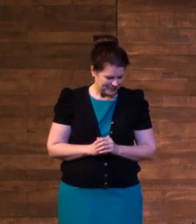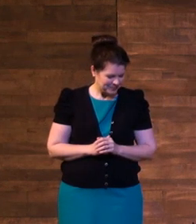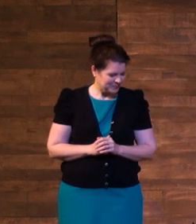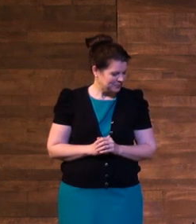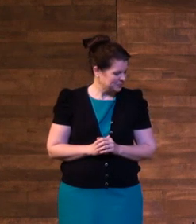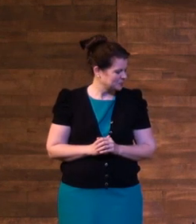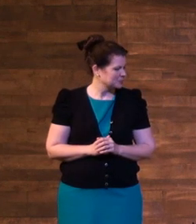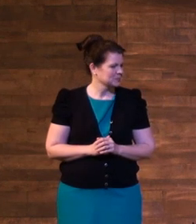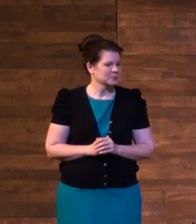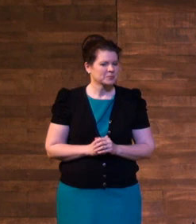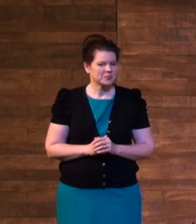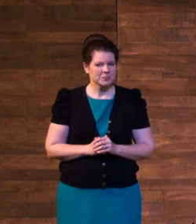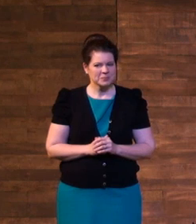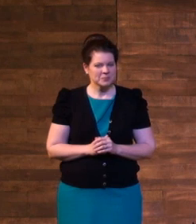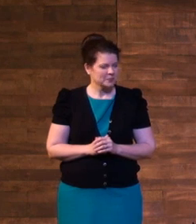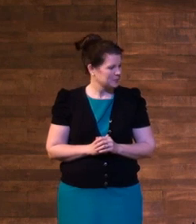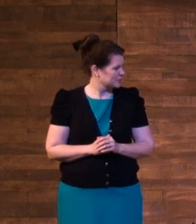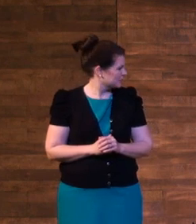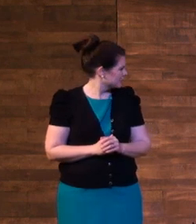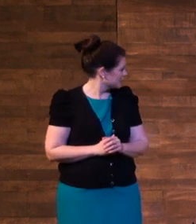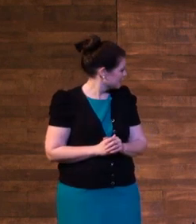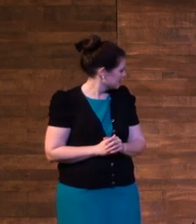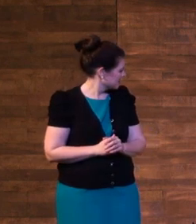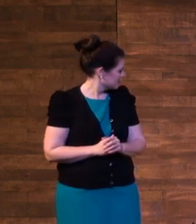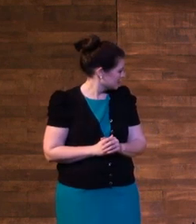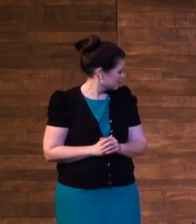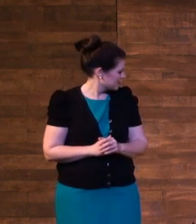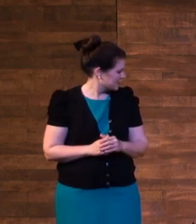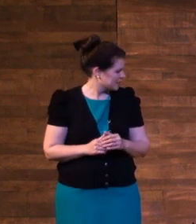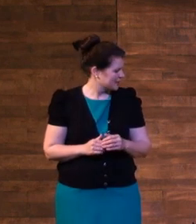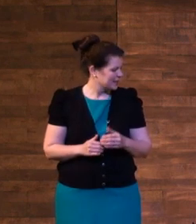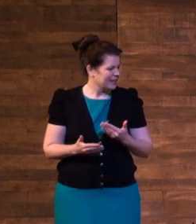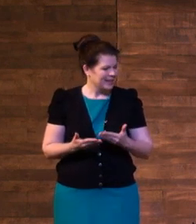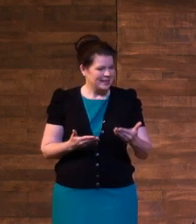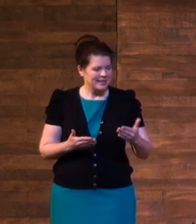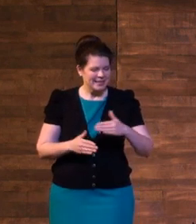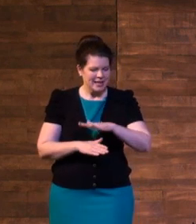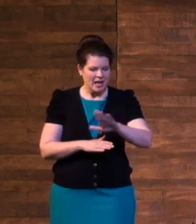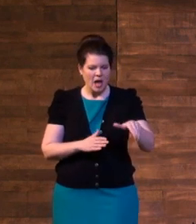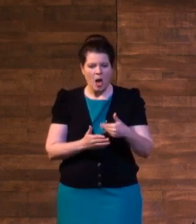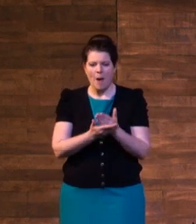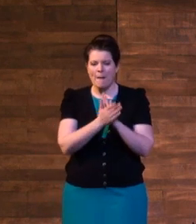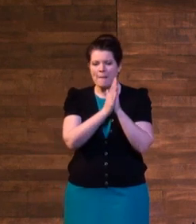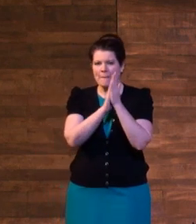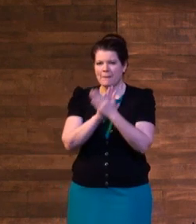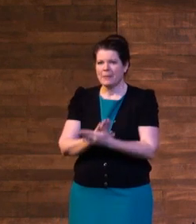And then, these things all became obsolete when this happened.